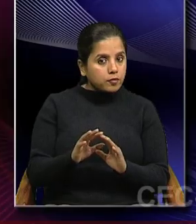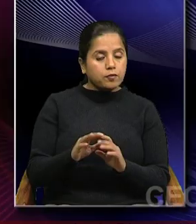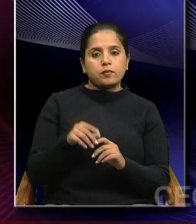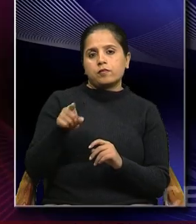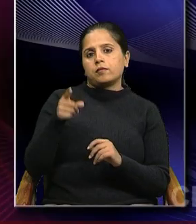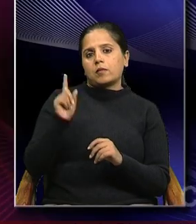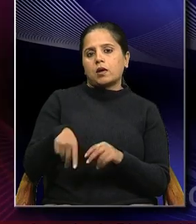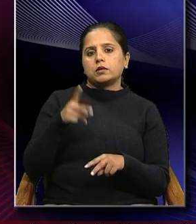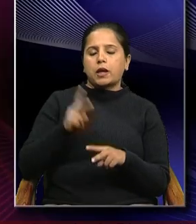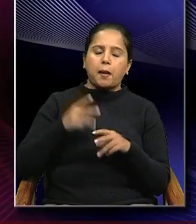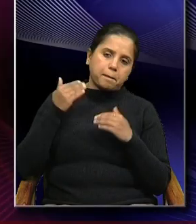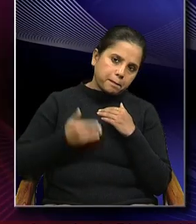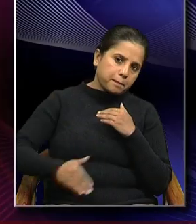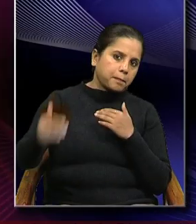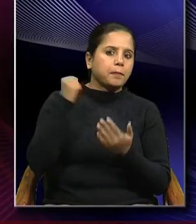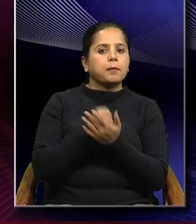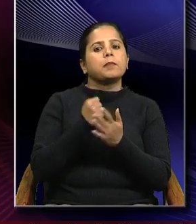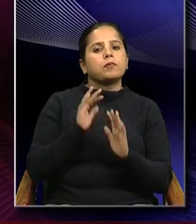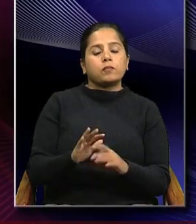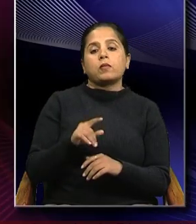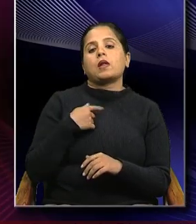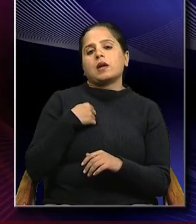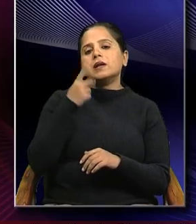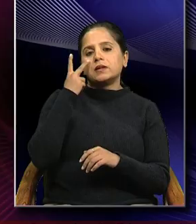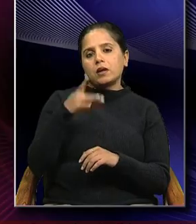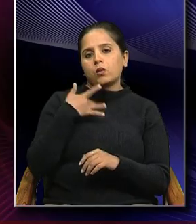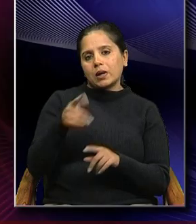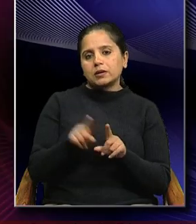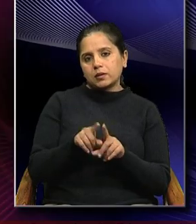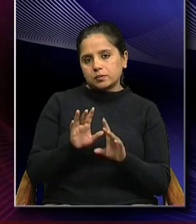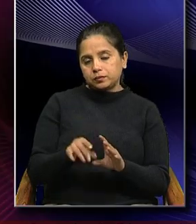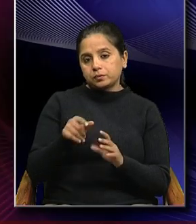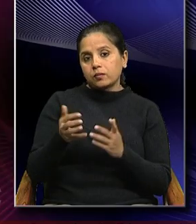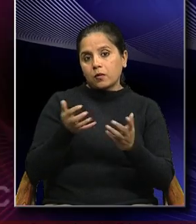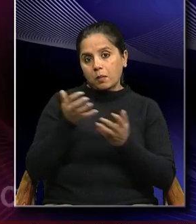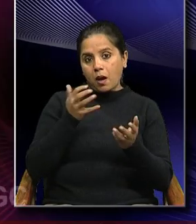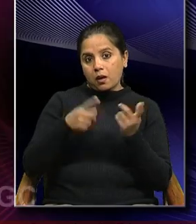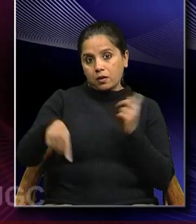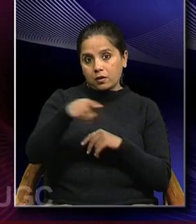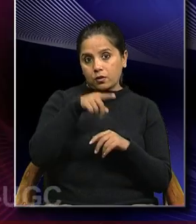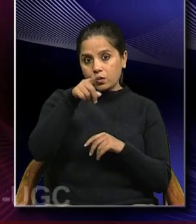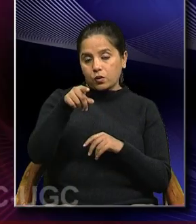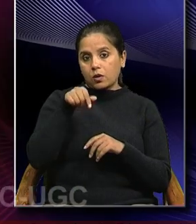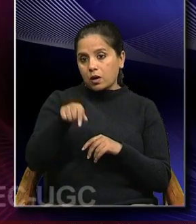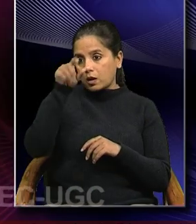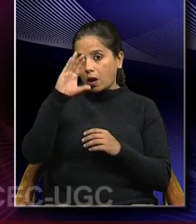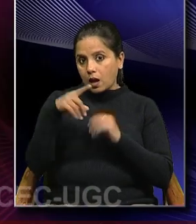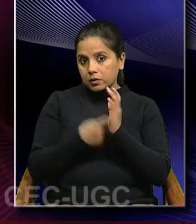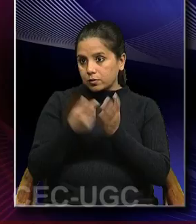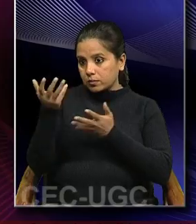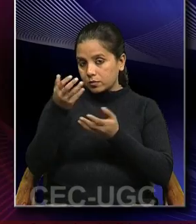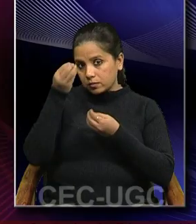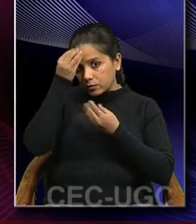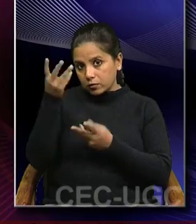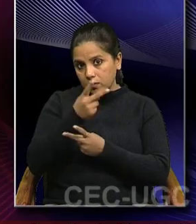a consistency. That is something which I look for. So, as a marketer, when you are communicating to your customers, you have